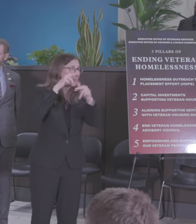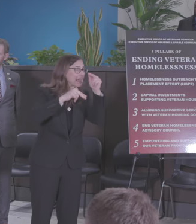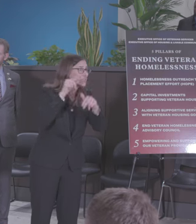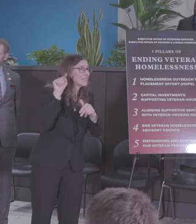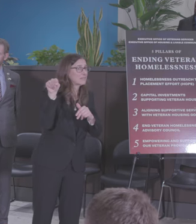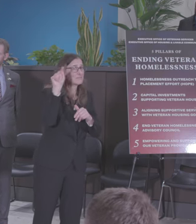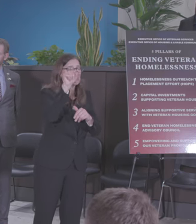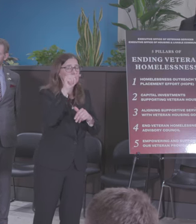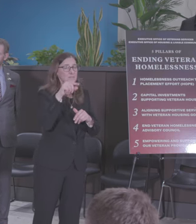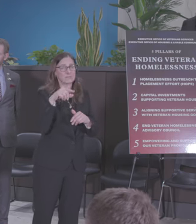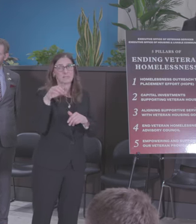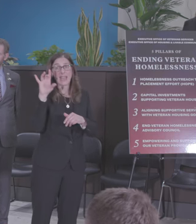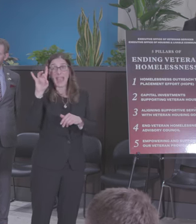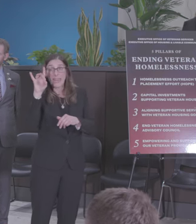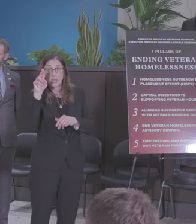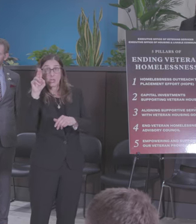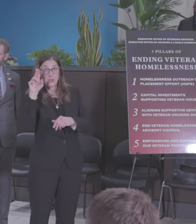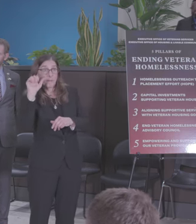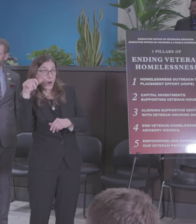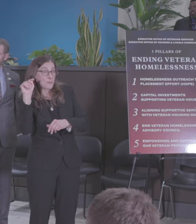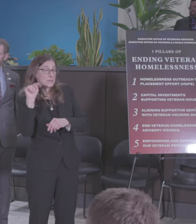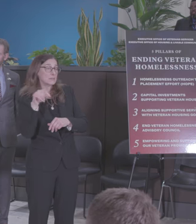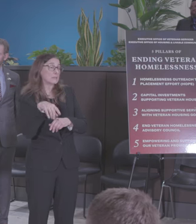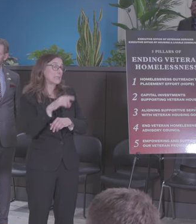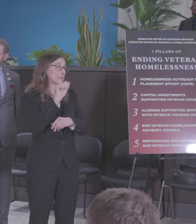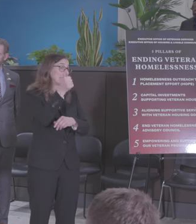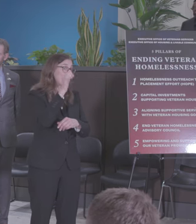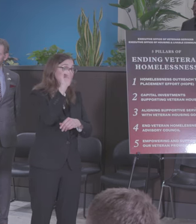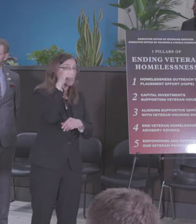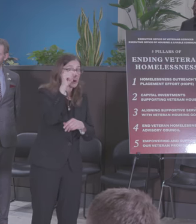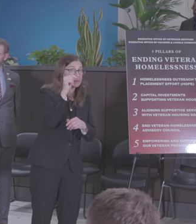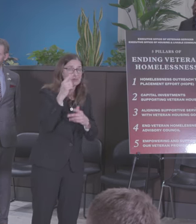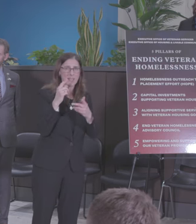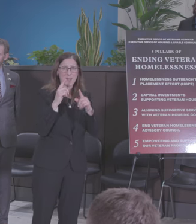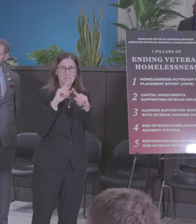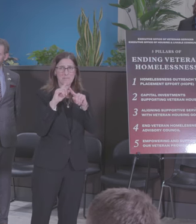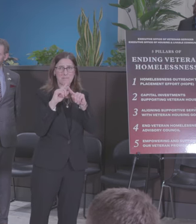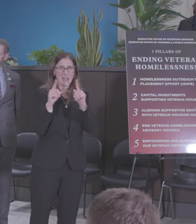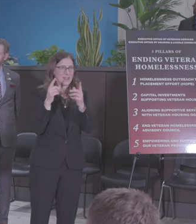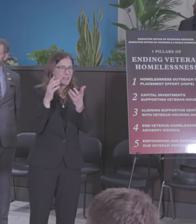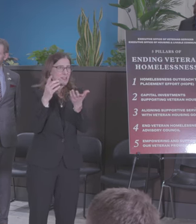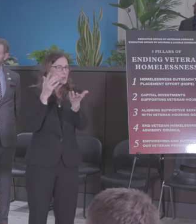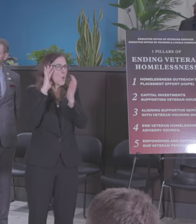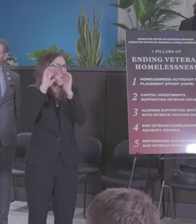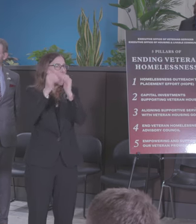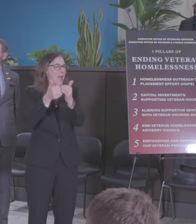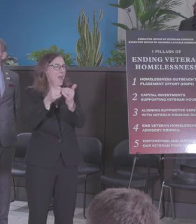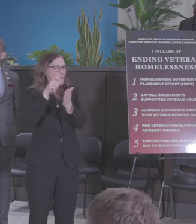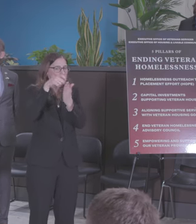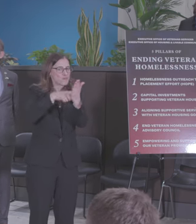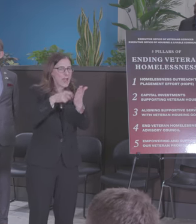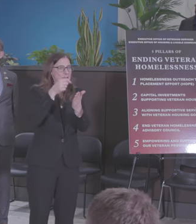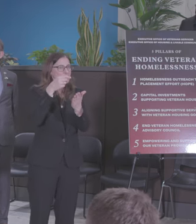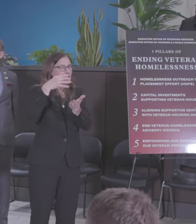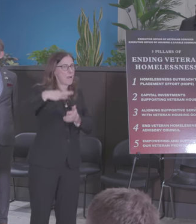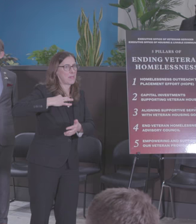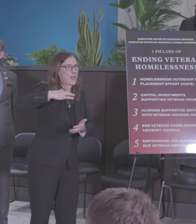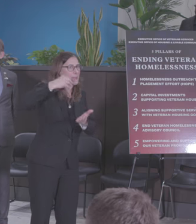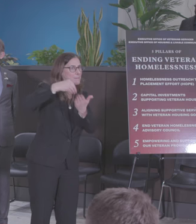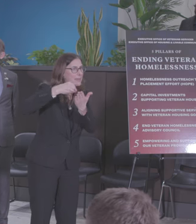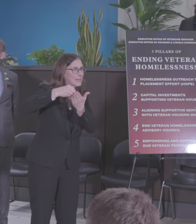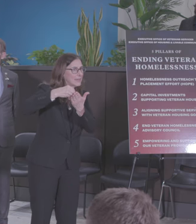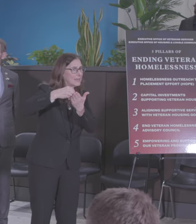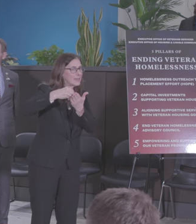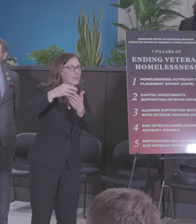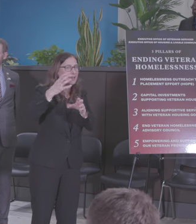And oftentimes, the veteran service provider, they don't have the technical assistance to write the grant, to find the support they needed. So we thought